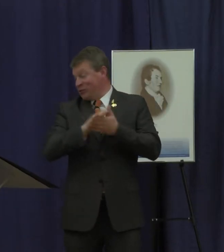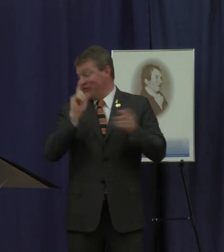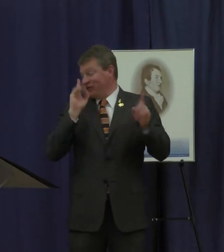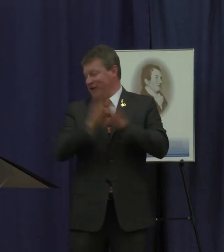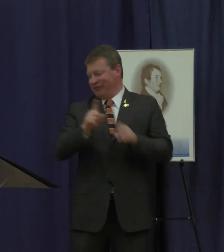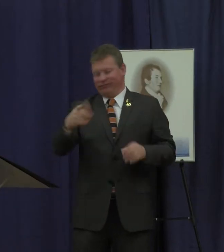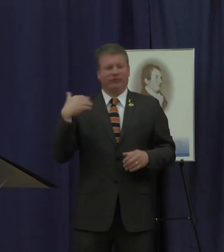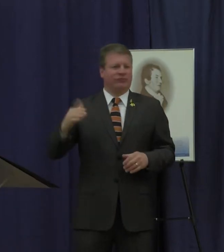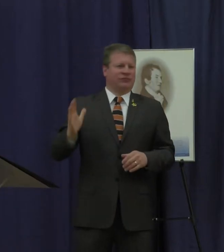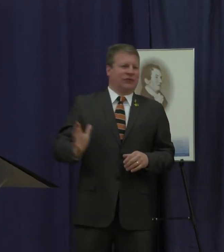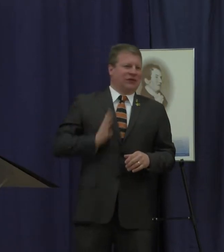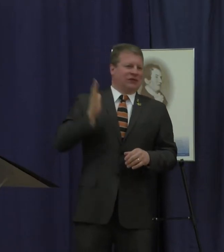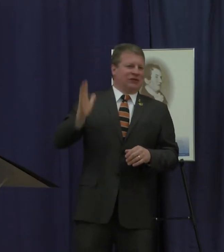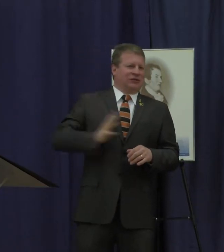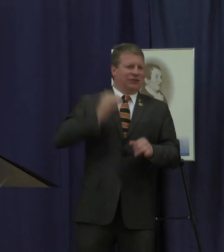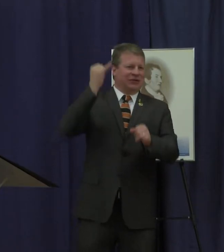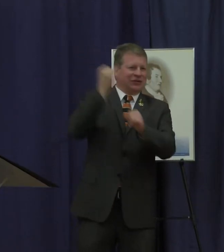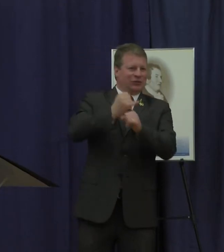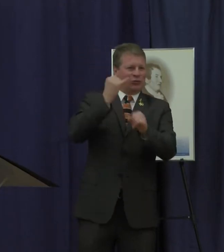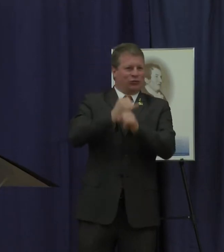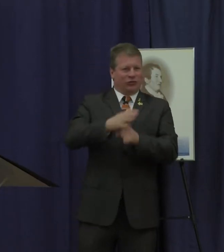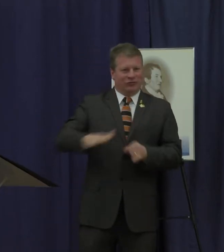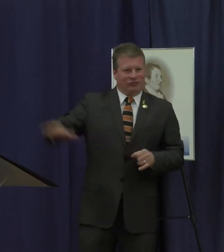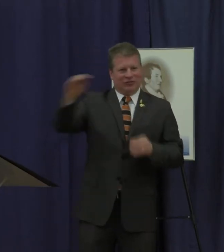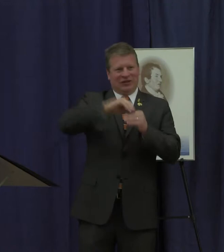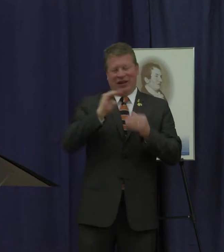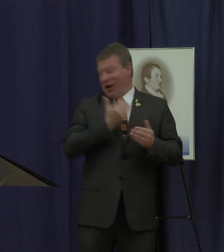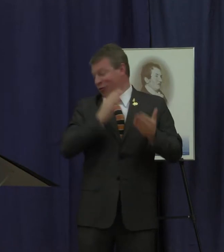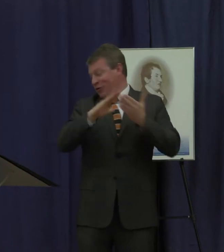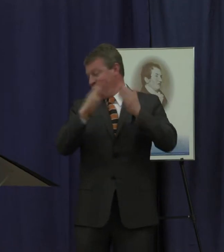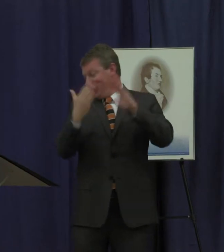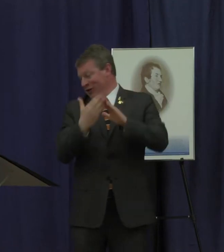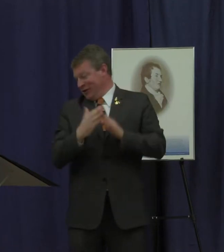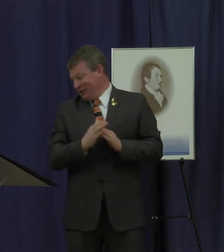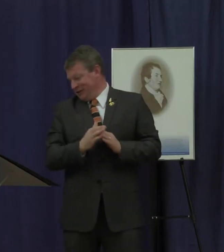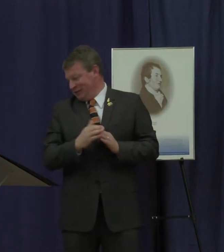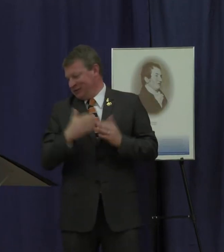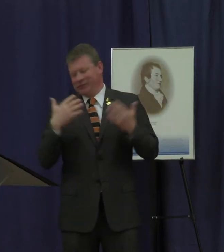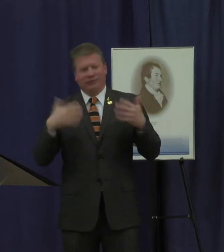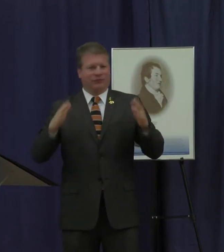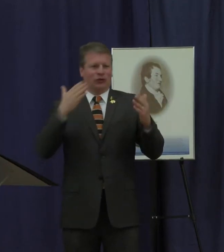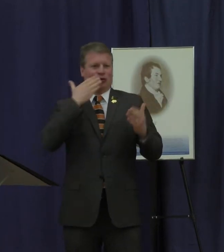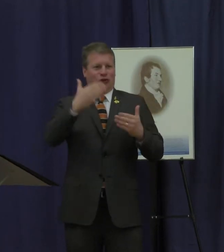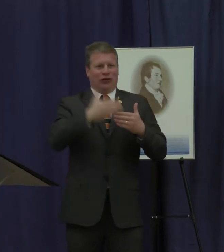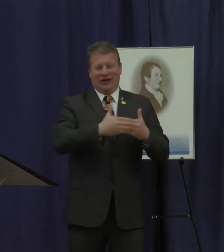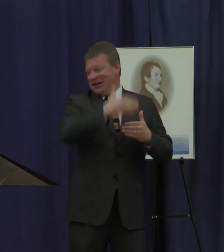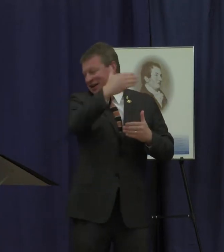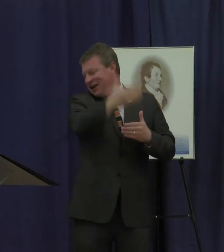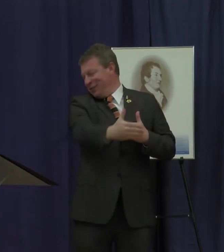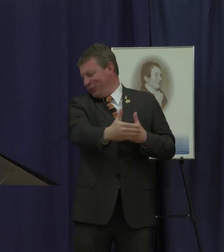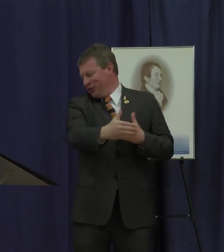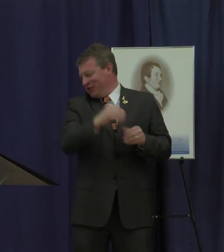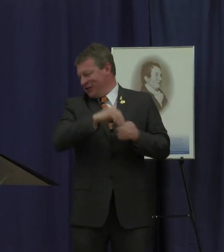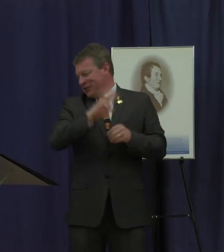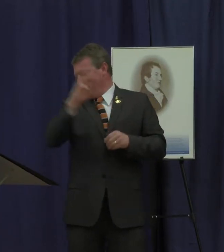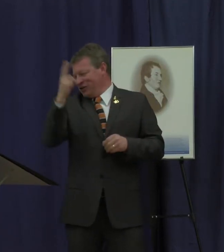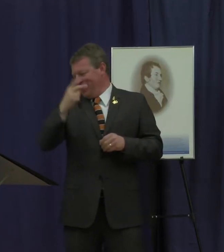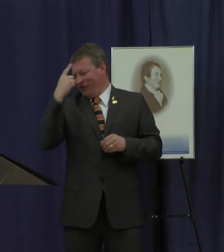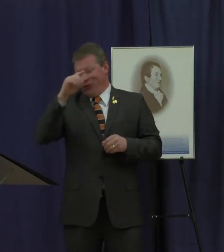whereas the American School for the Deaf has an esteemed institution in our community, has been a good neighbor in